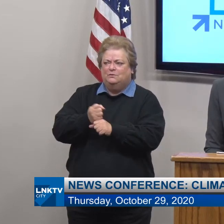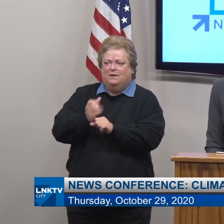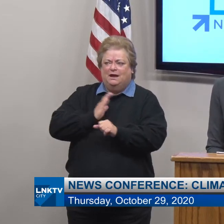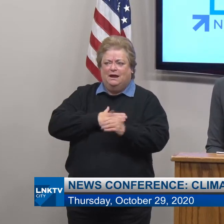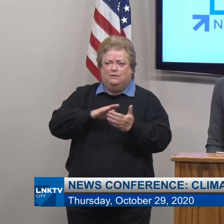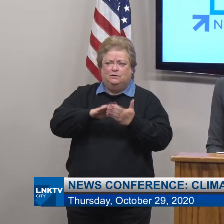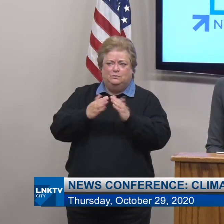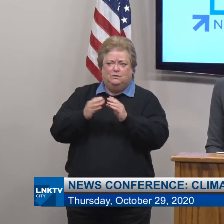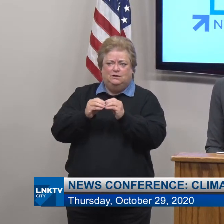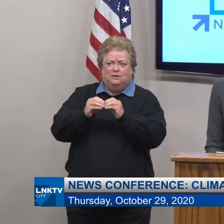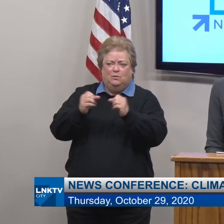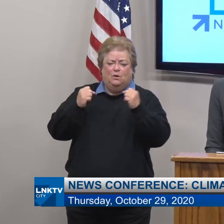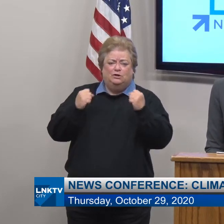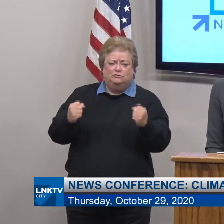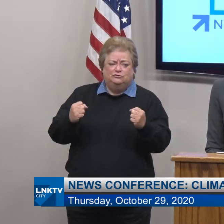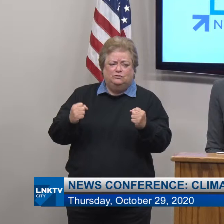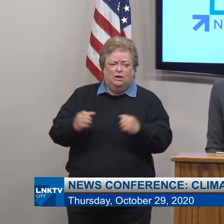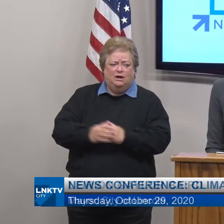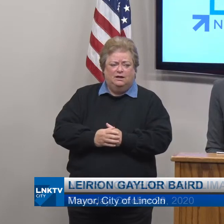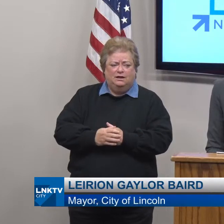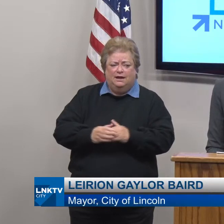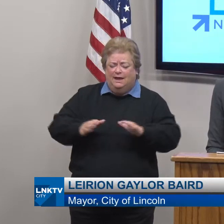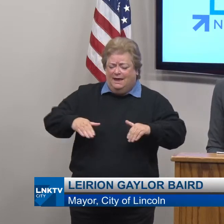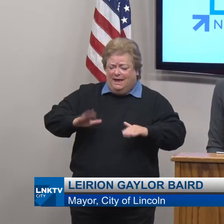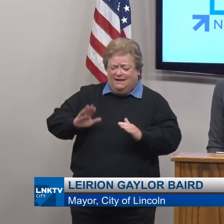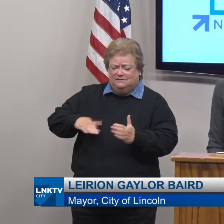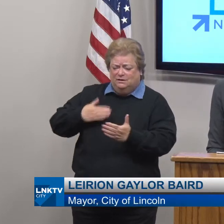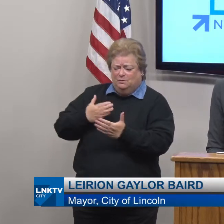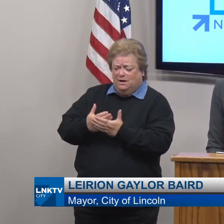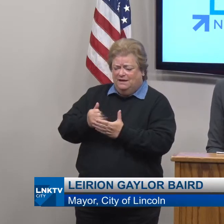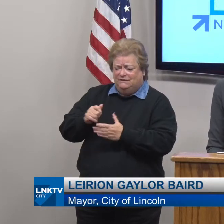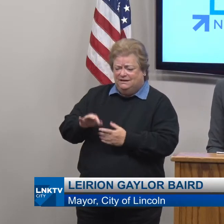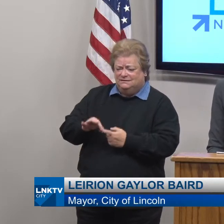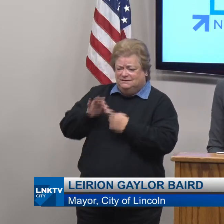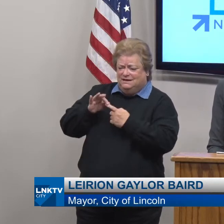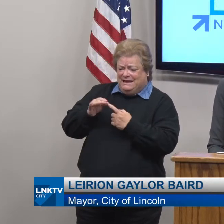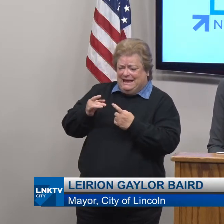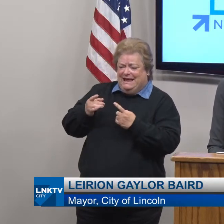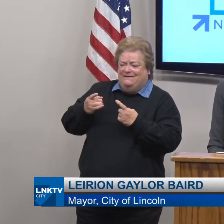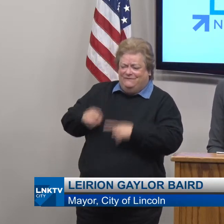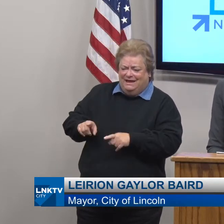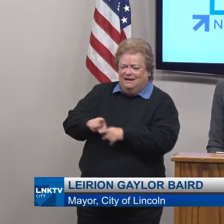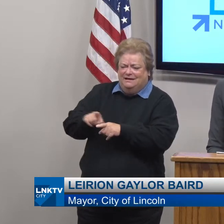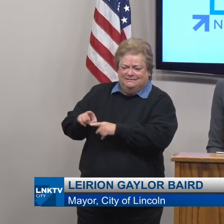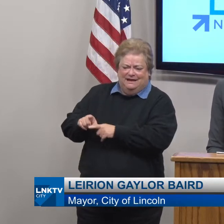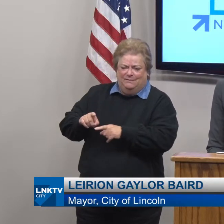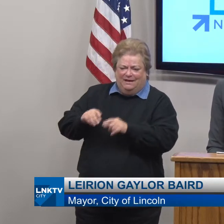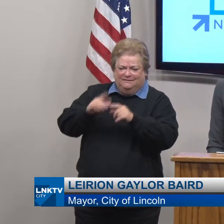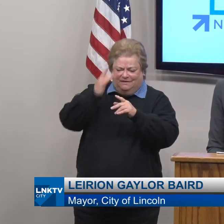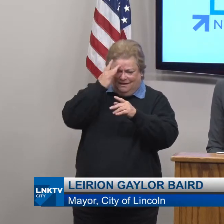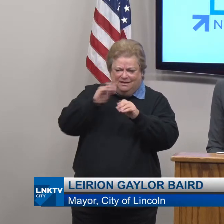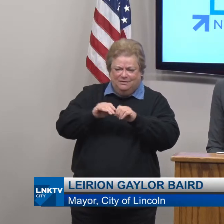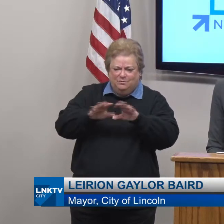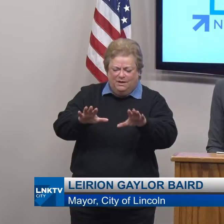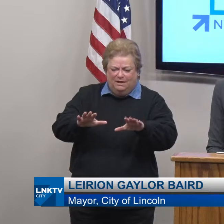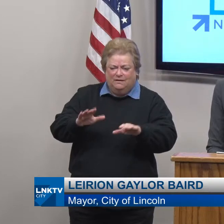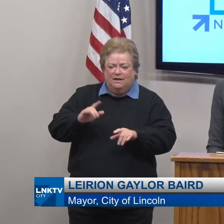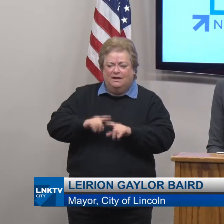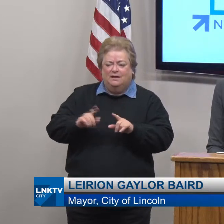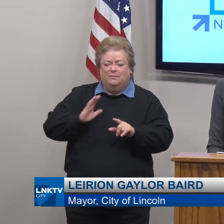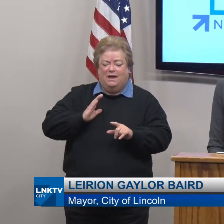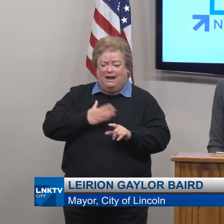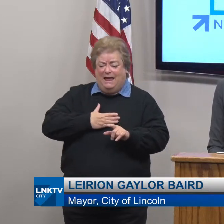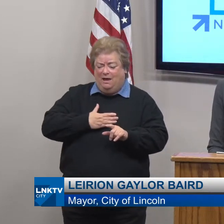community. While it hasn't arrived as a distinct event like the pandemic, our planet's accelerated rate of